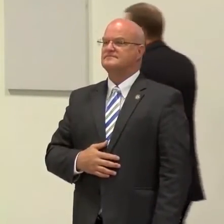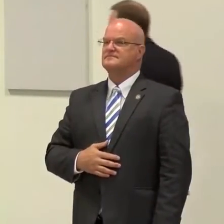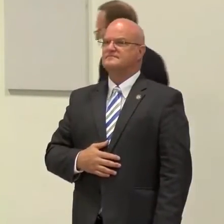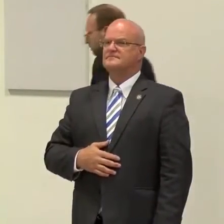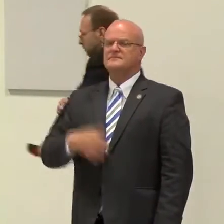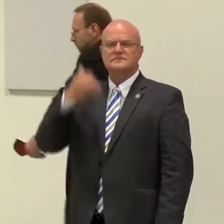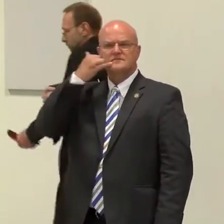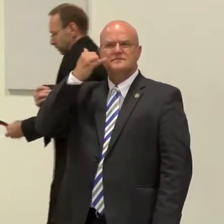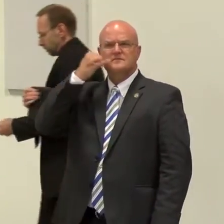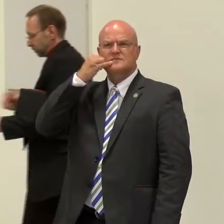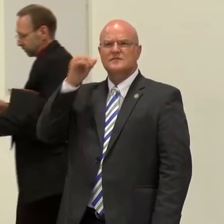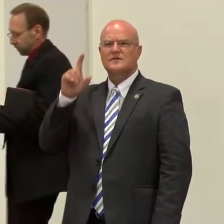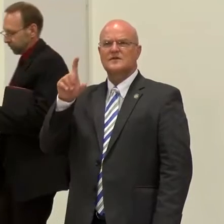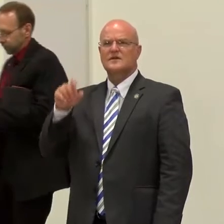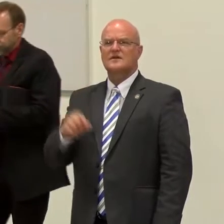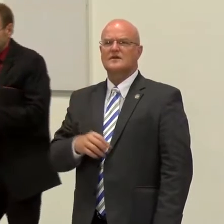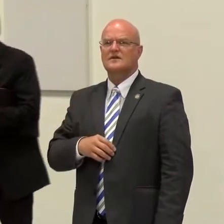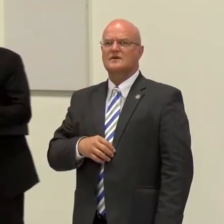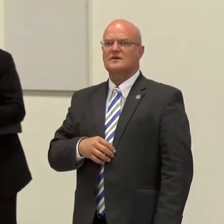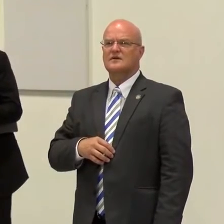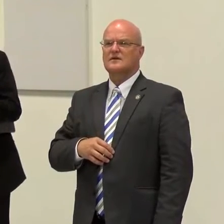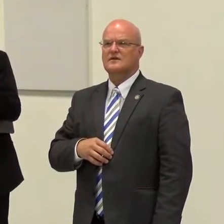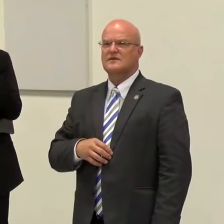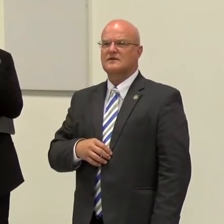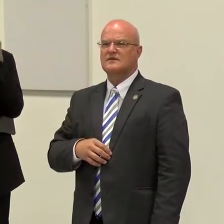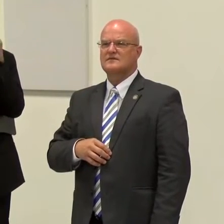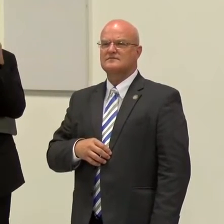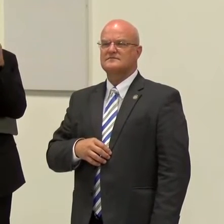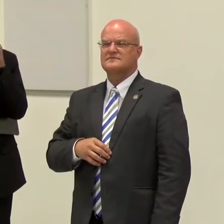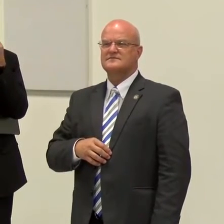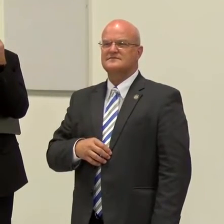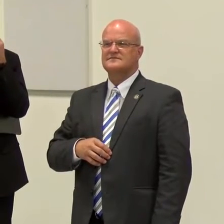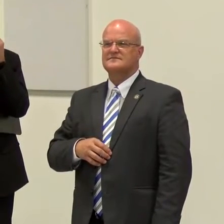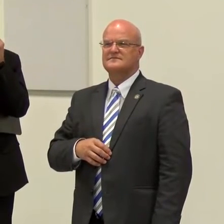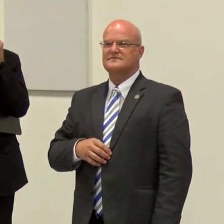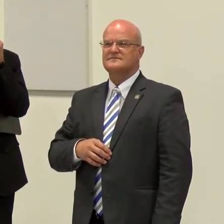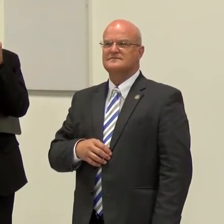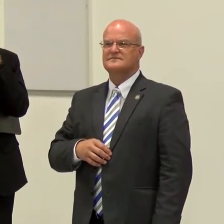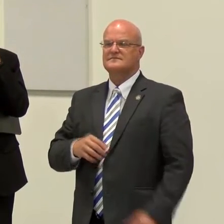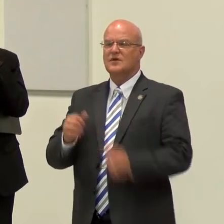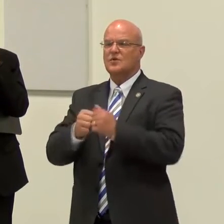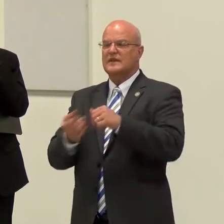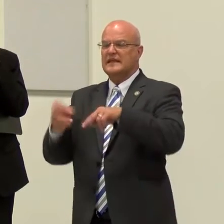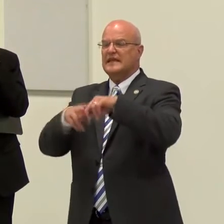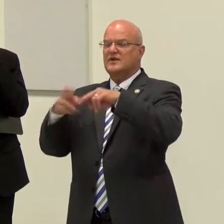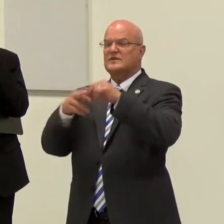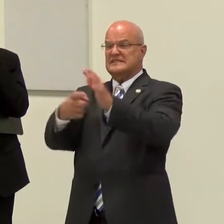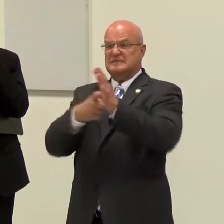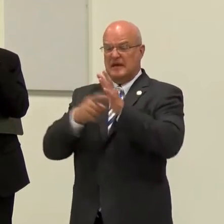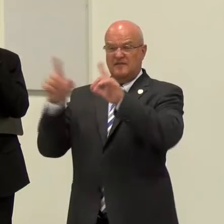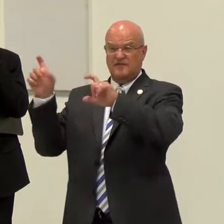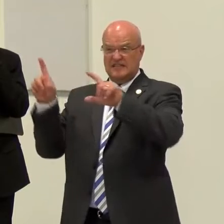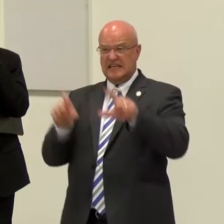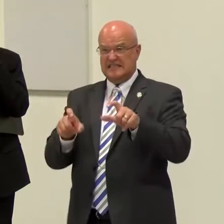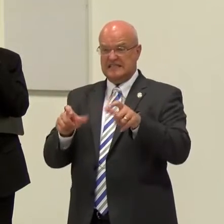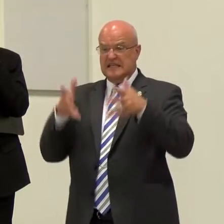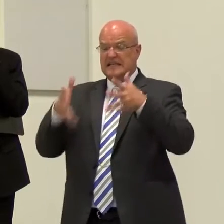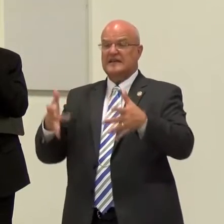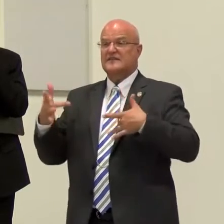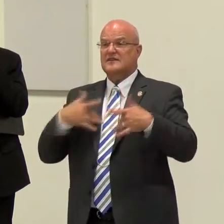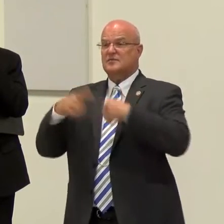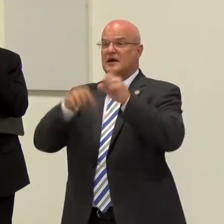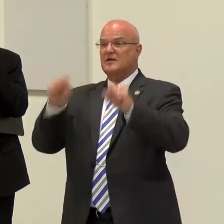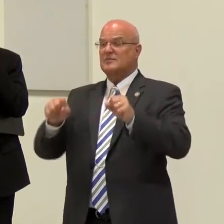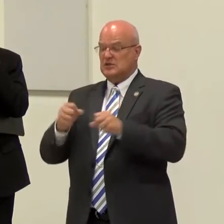Next question remotely. This is Cole with 3029 News. With the increased demand for testing, does that leave any concern about